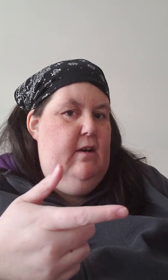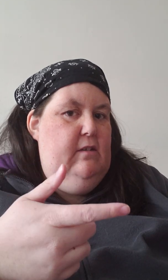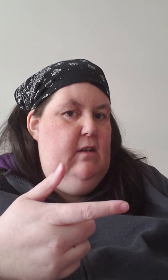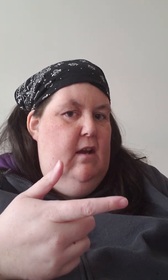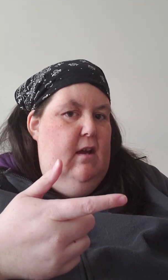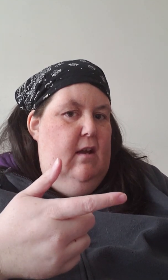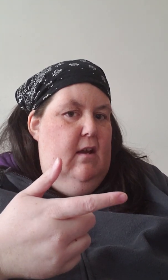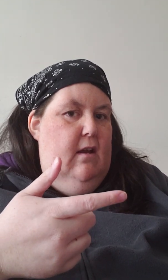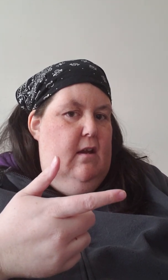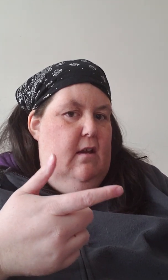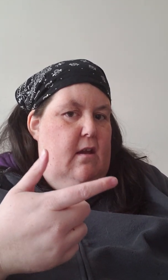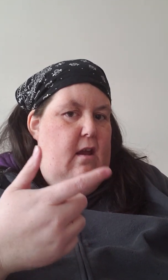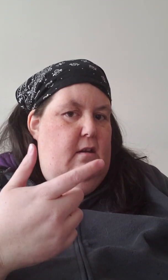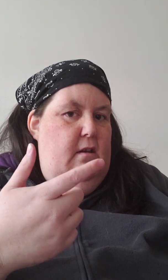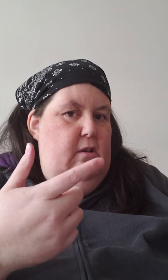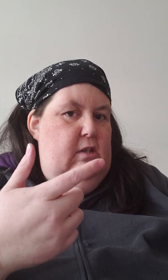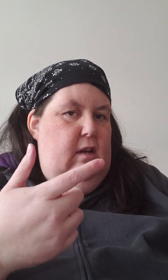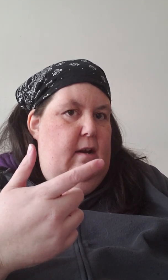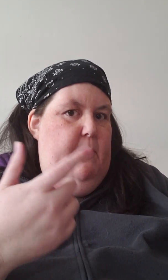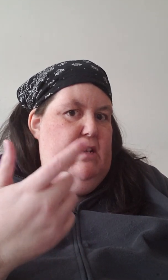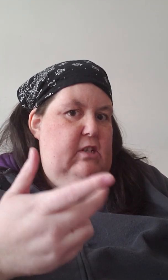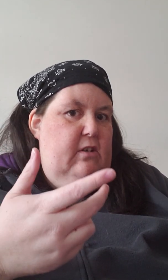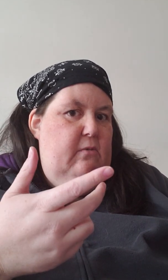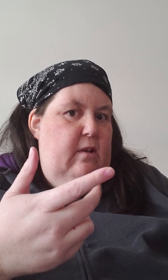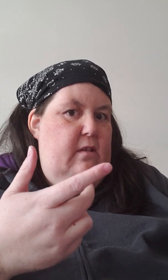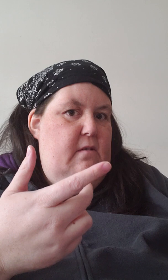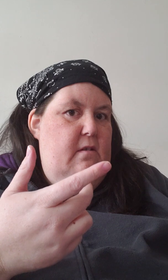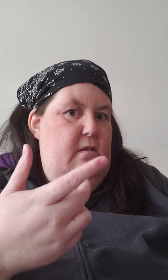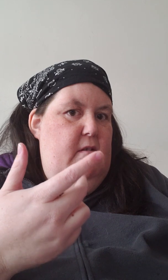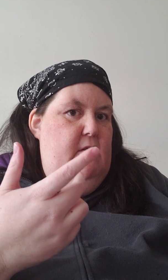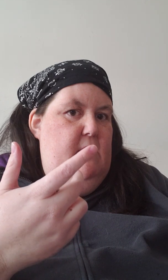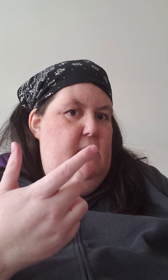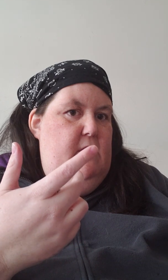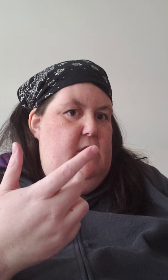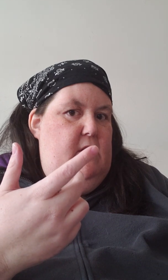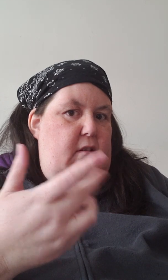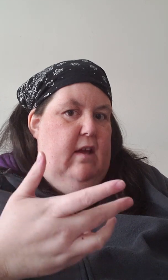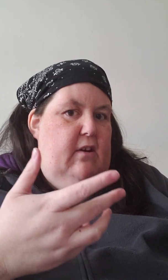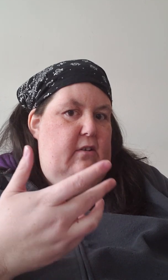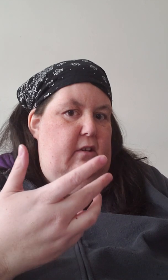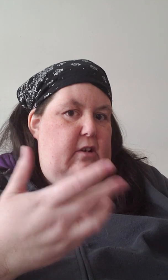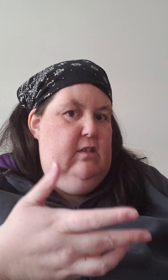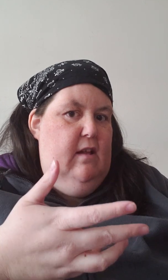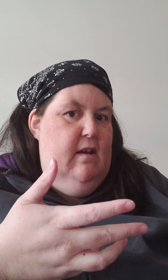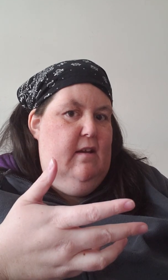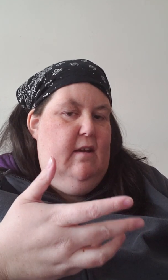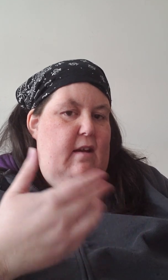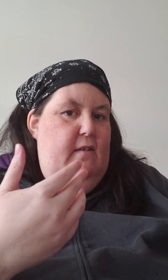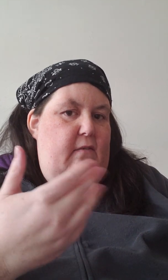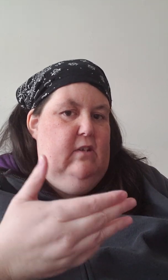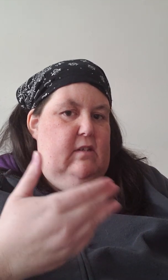letters, and you just kind of picture what the letter looks like, it kind of just